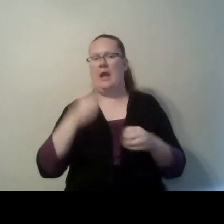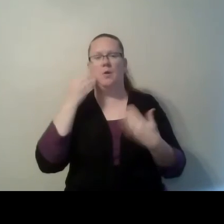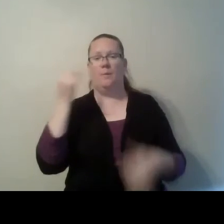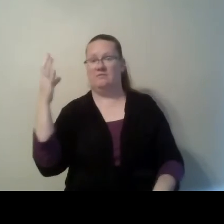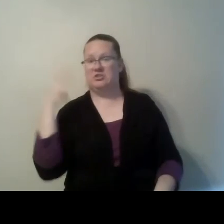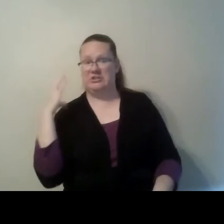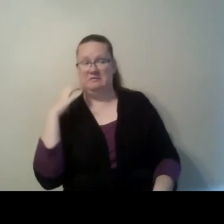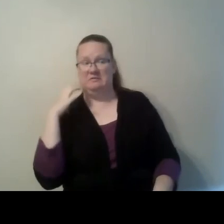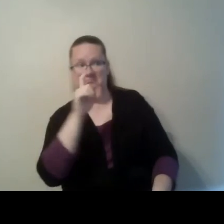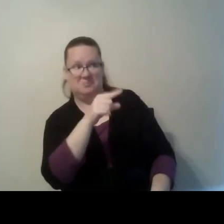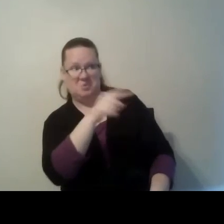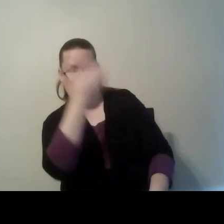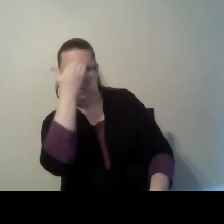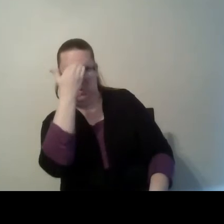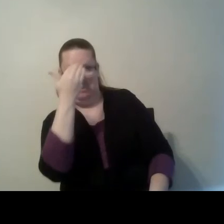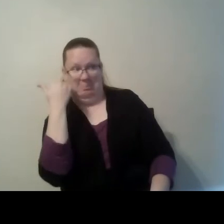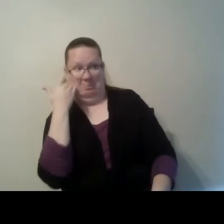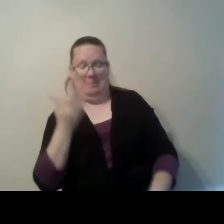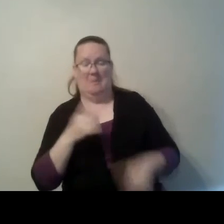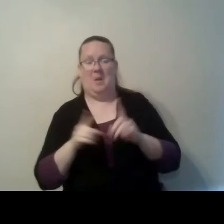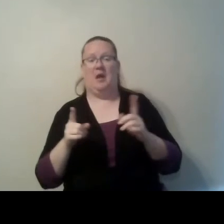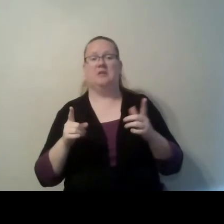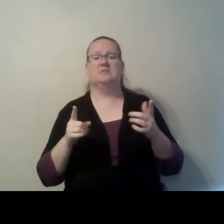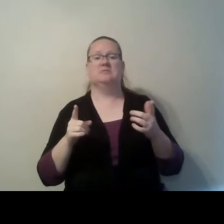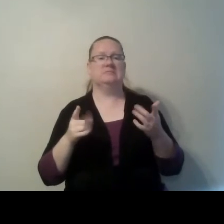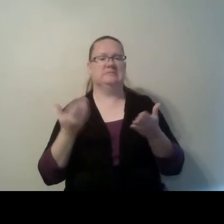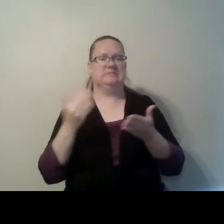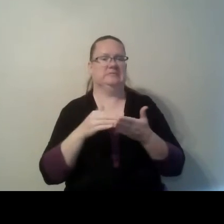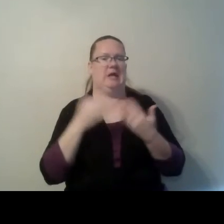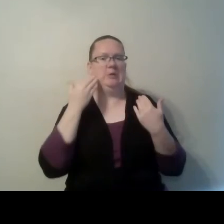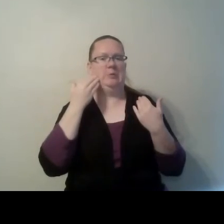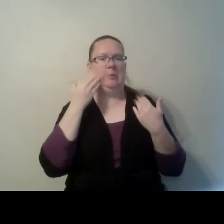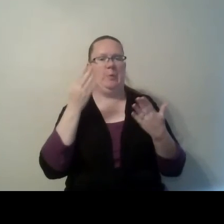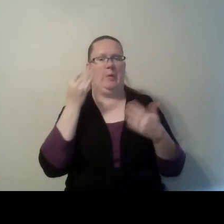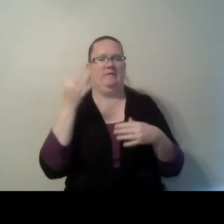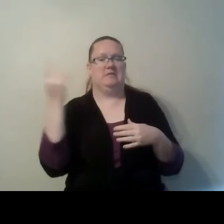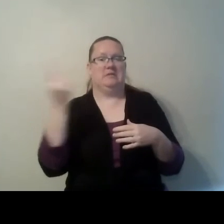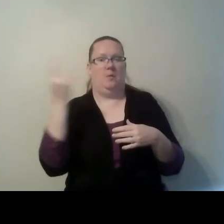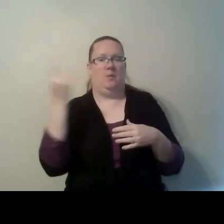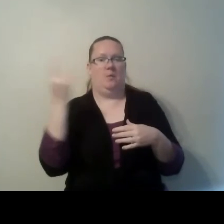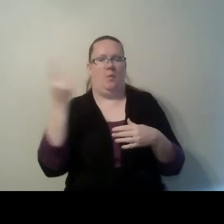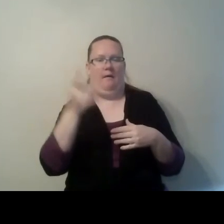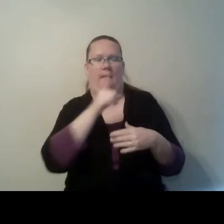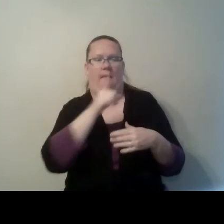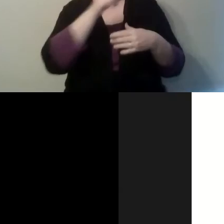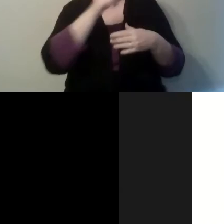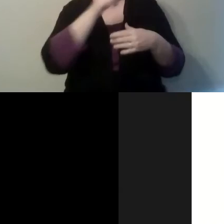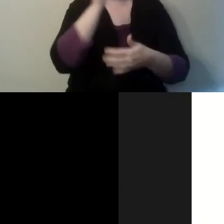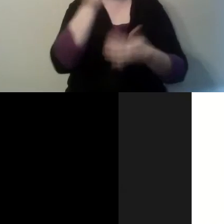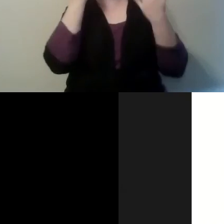knows, but again, I don't know if anybody has went in there or not.